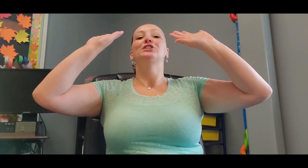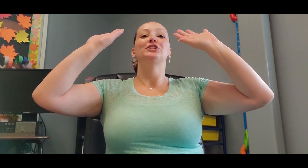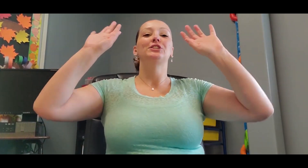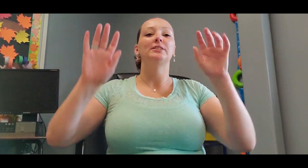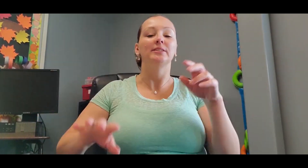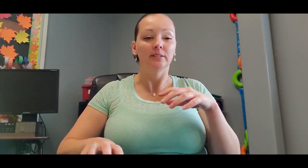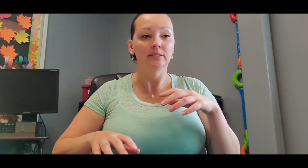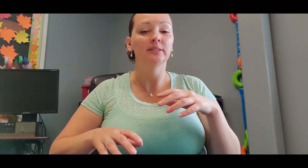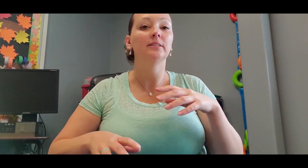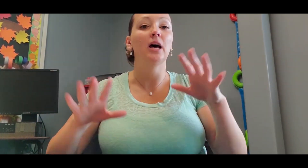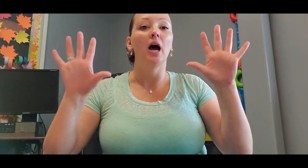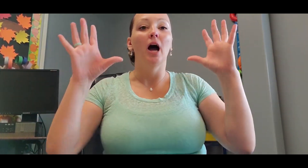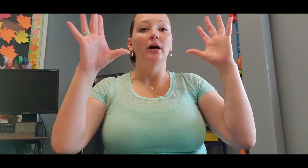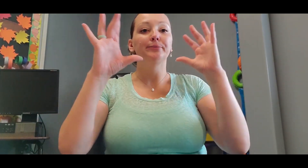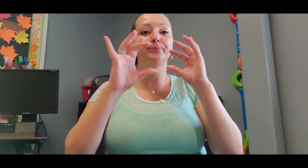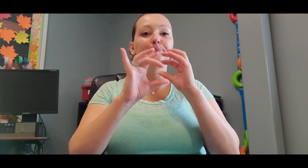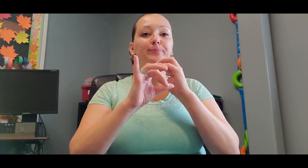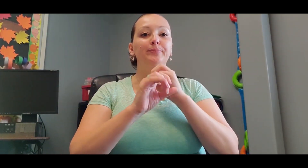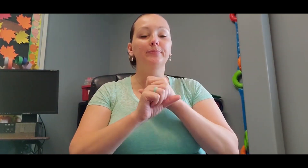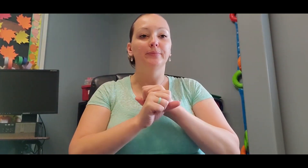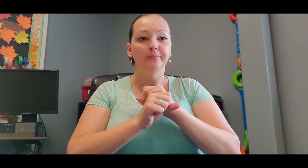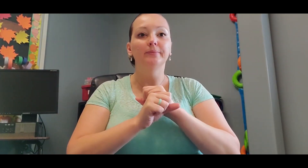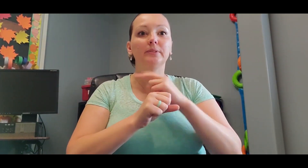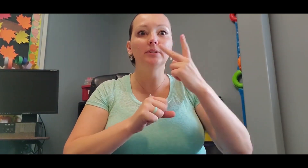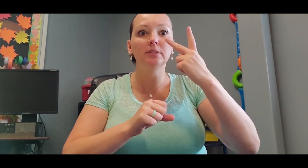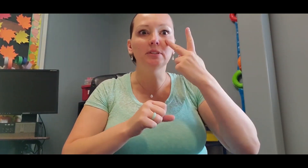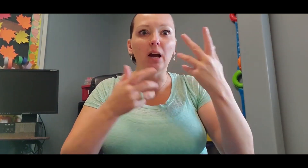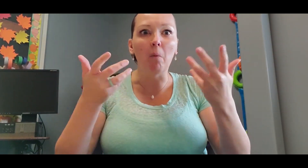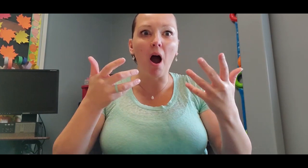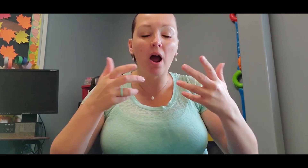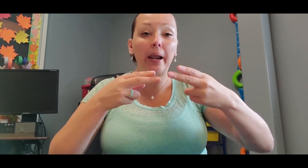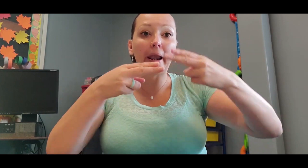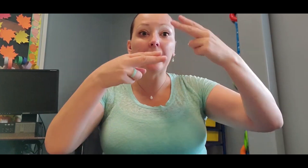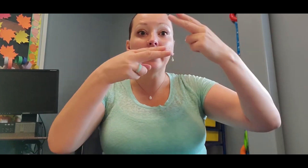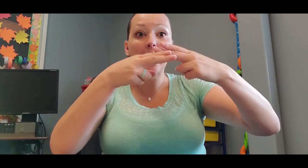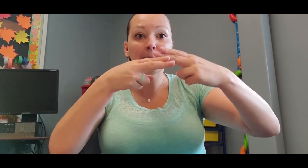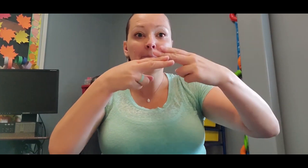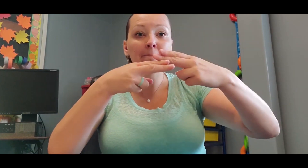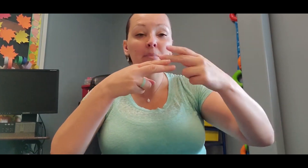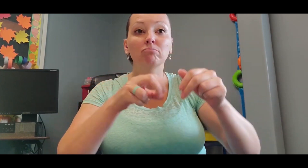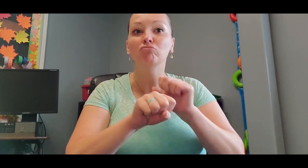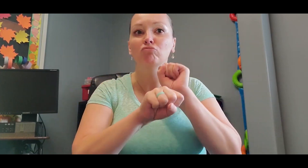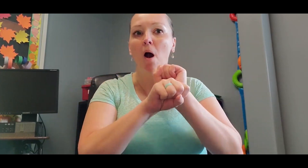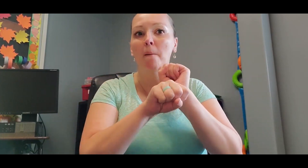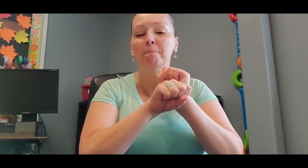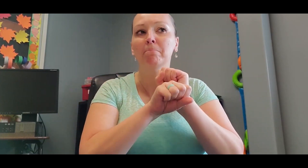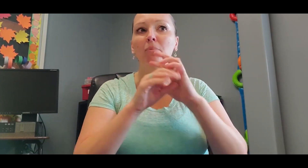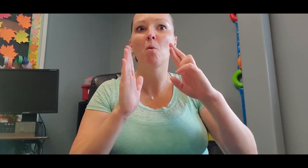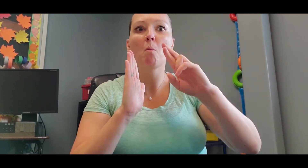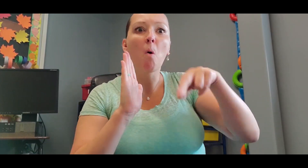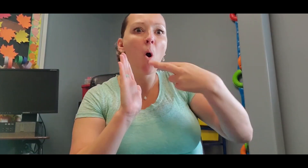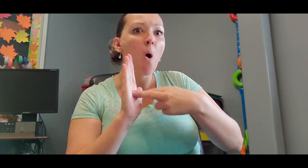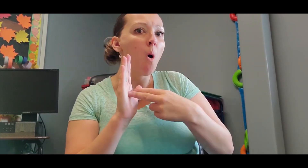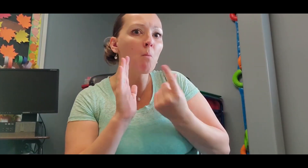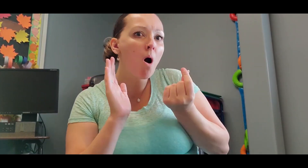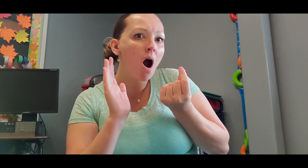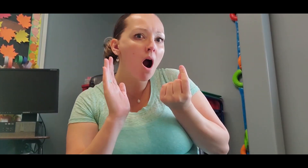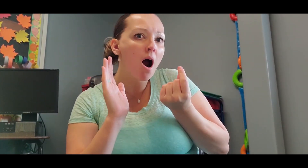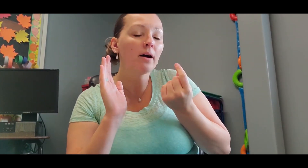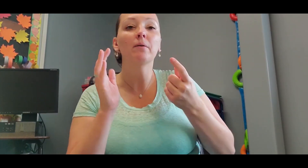You know when you're watching a movie, at the end it's all over and the screen fades to black? You can see